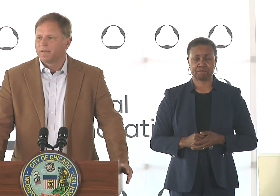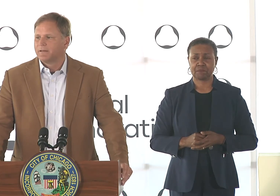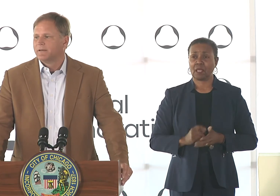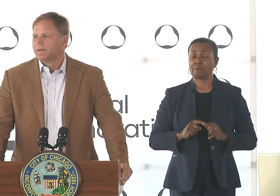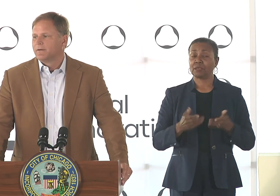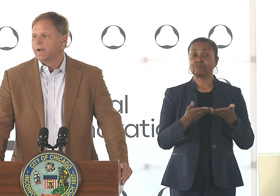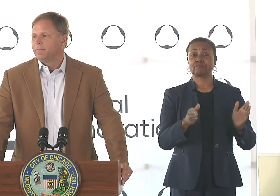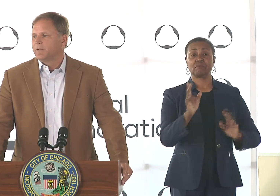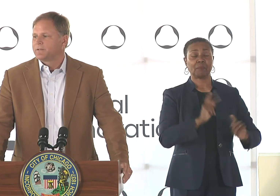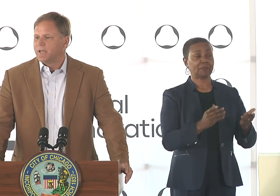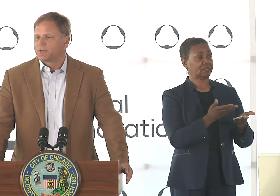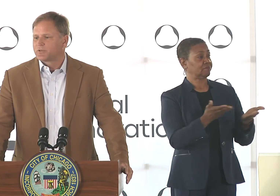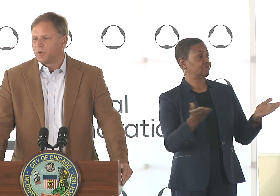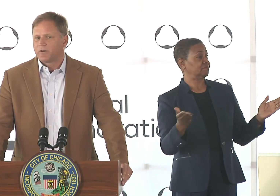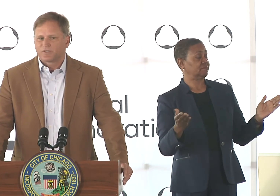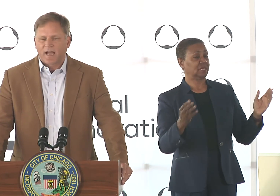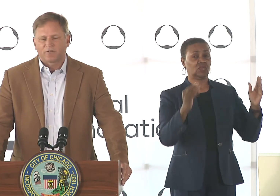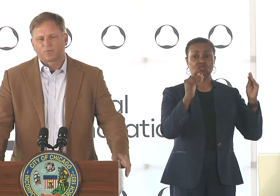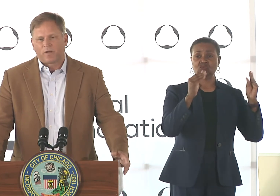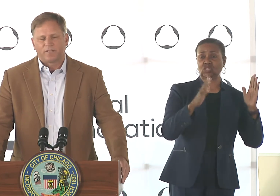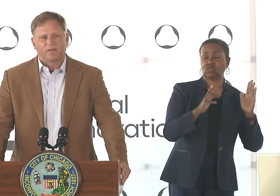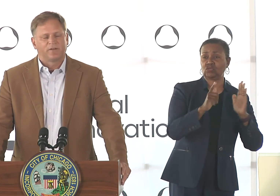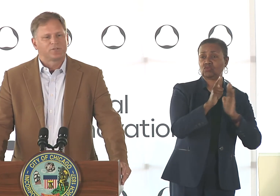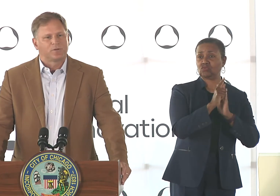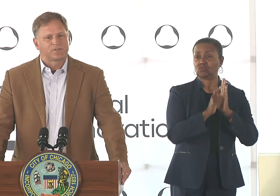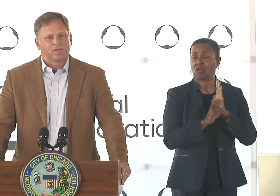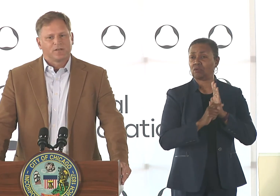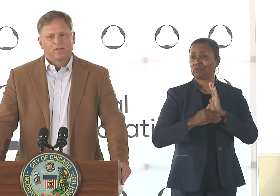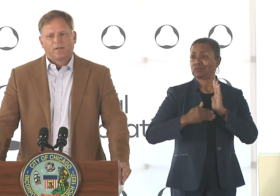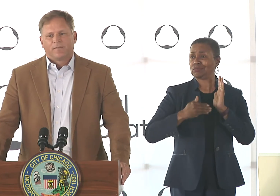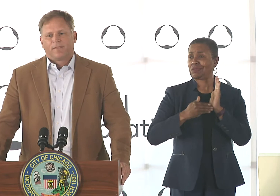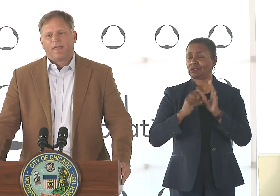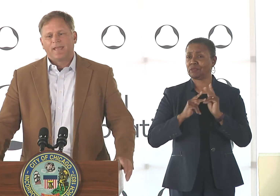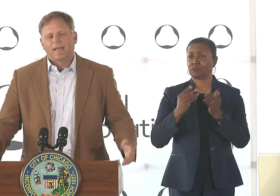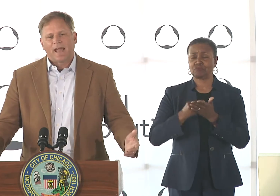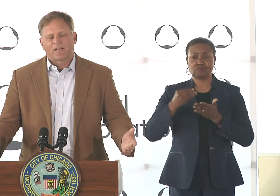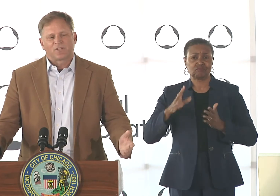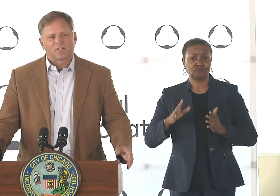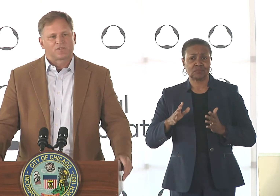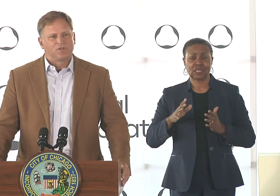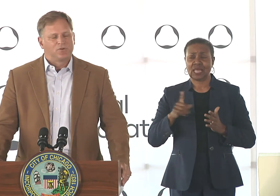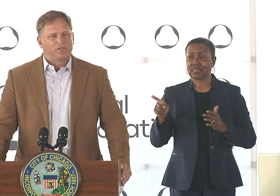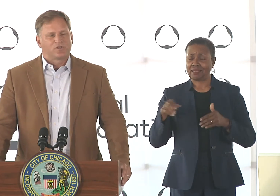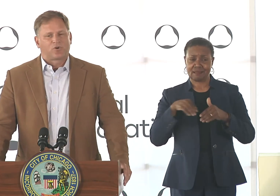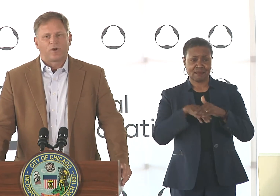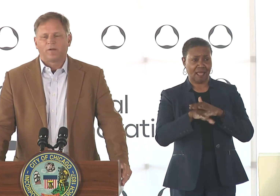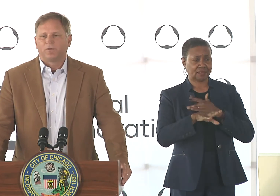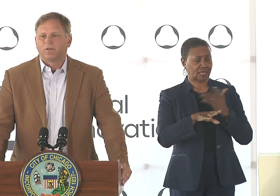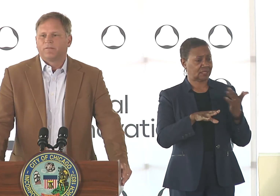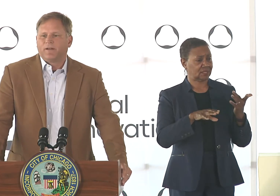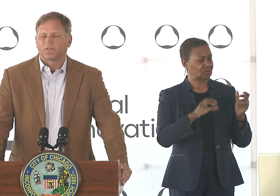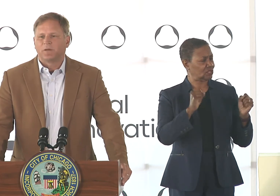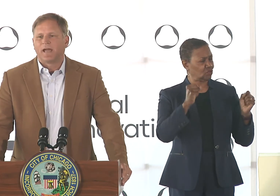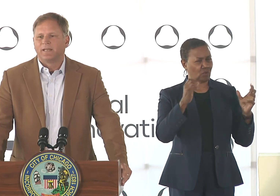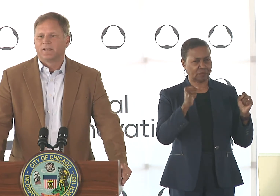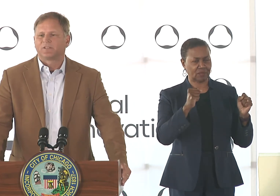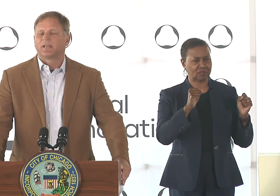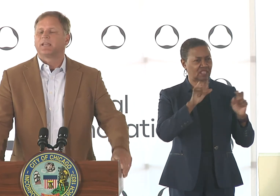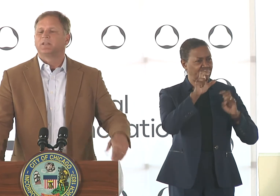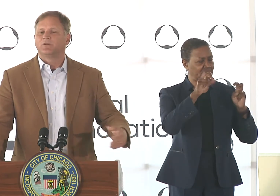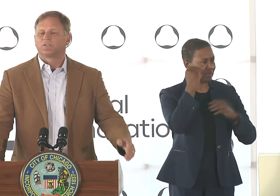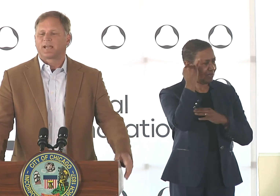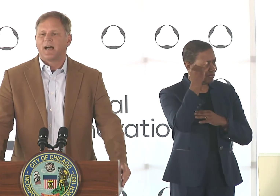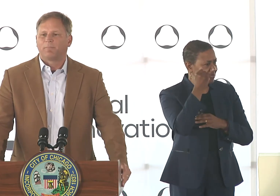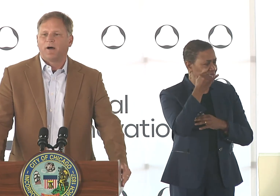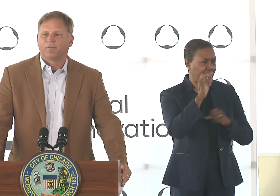public, right, teachers, lawyers, doctors, wealthy individuals, they get access to these incredible investment ideas that